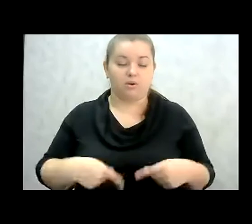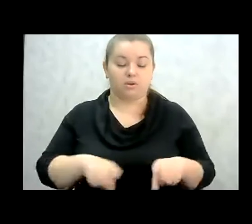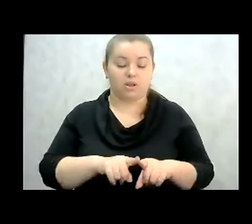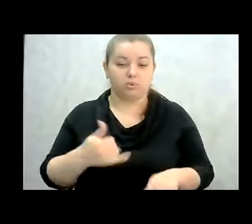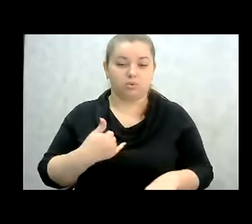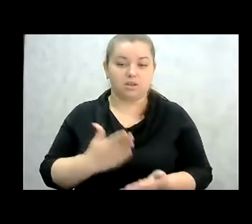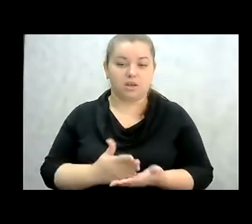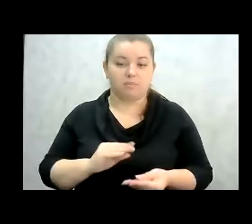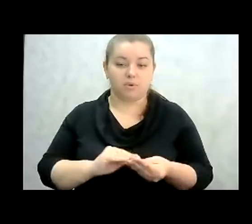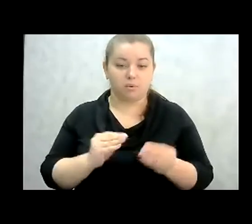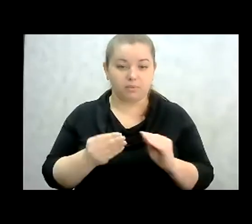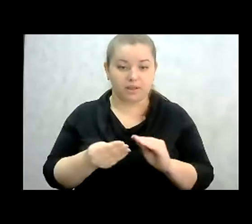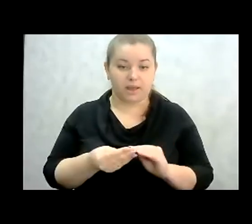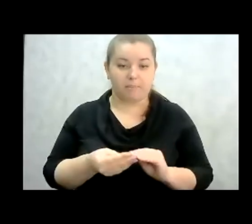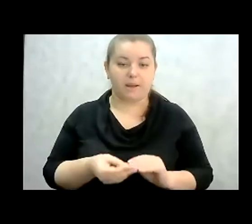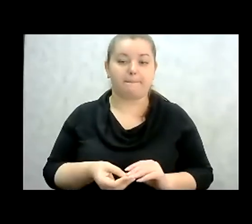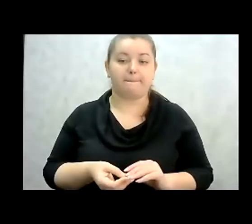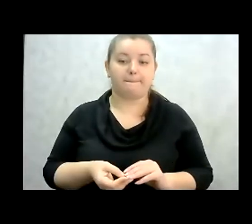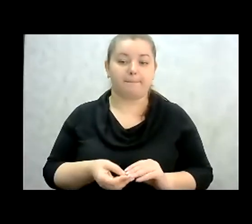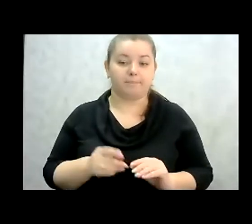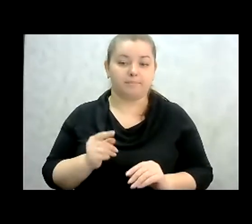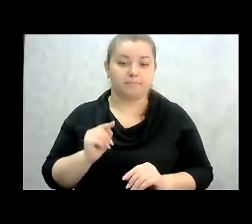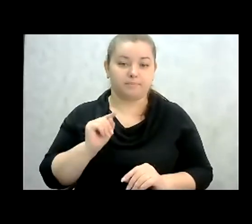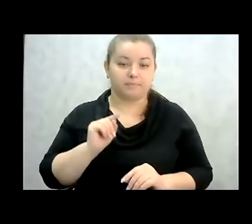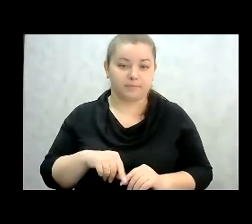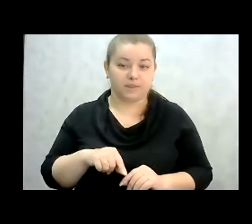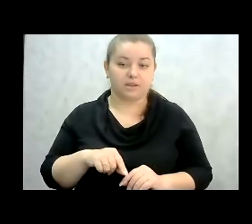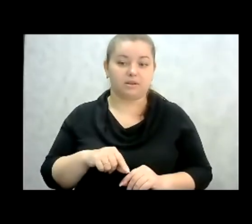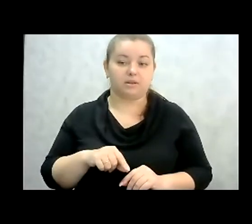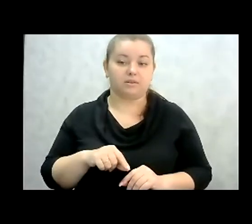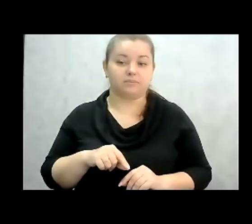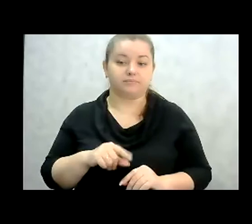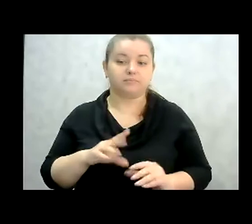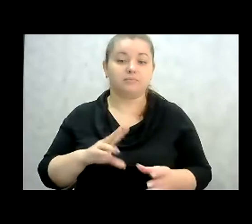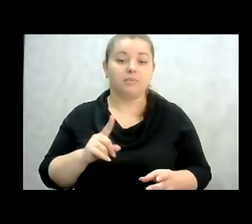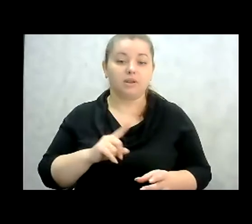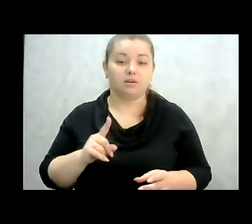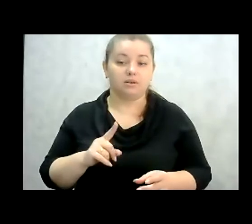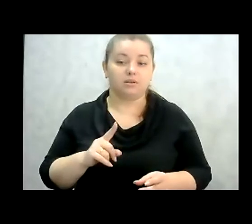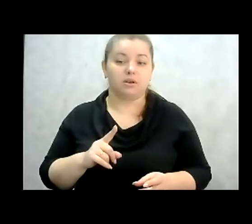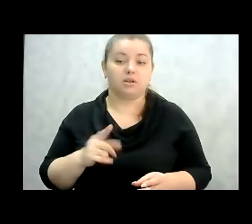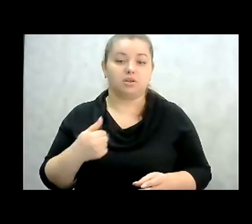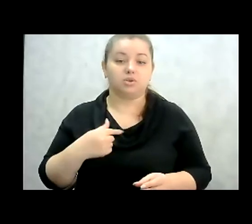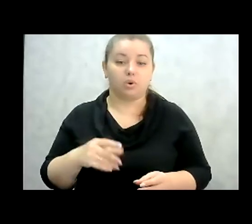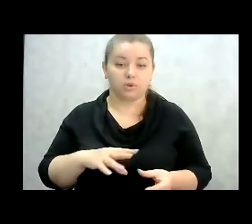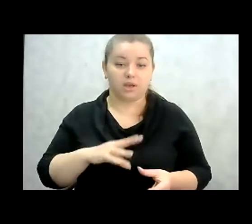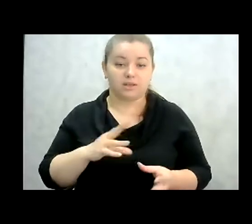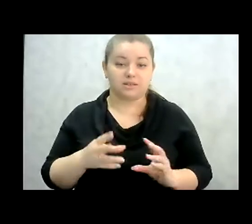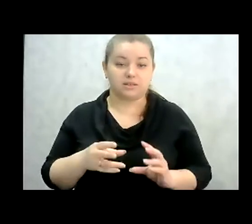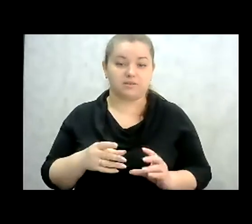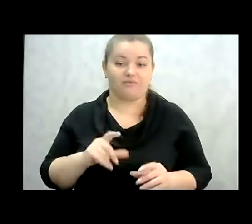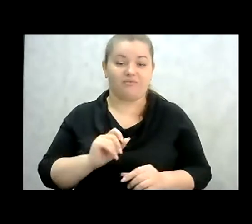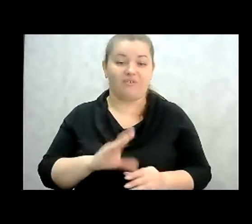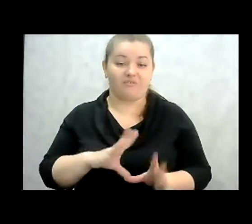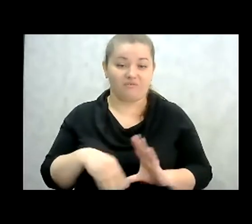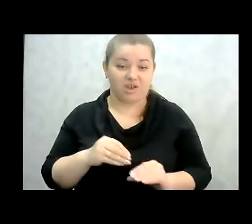of payments for utility bills. This is a problem that is reported to us from different locations. Moreover,